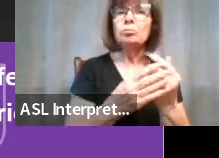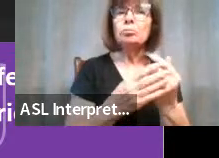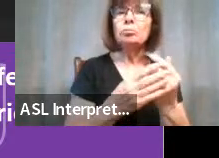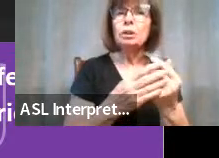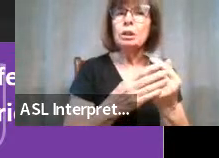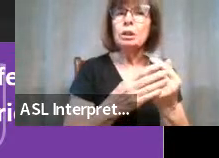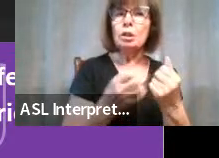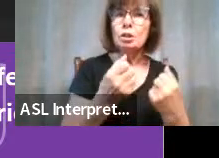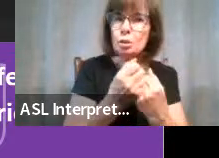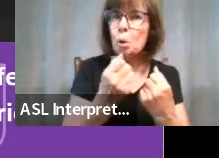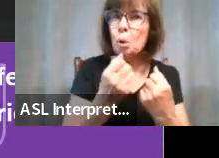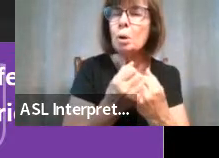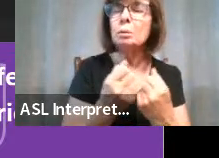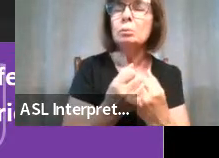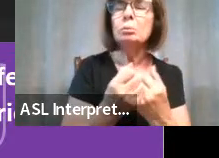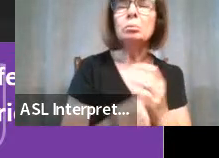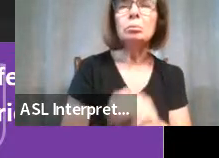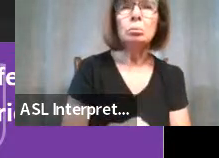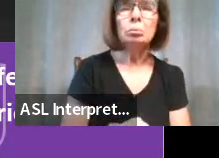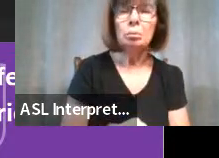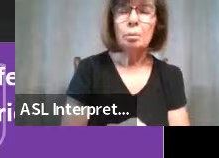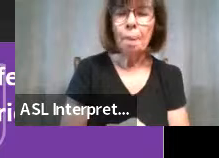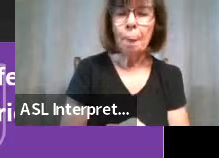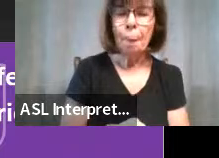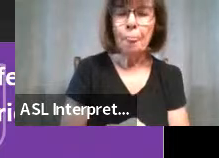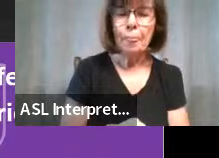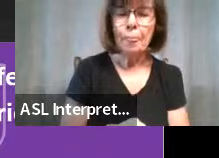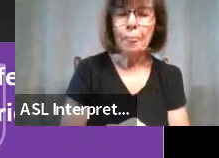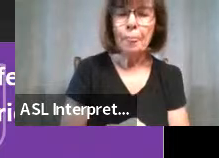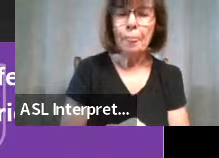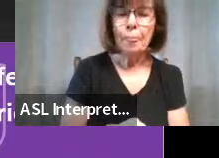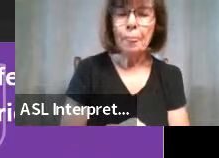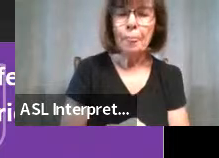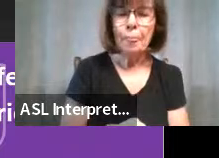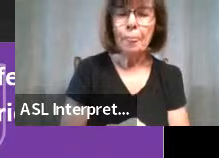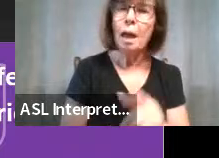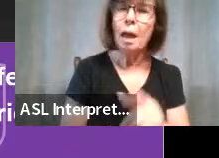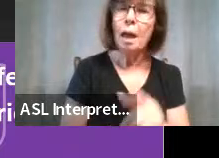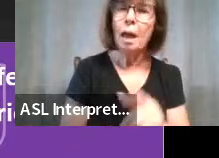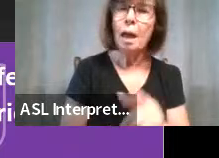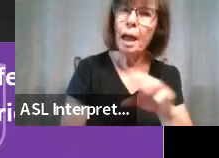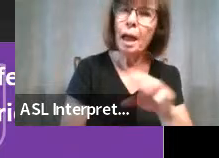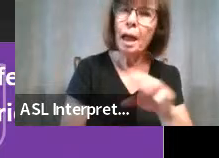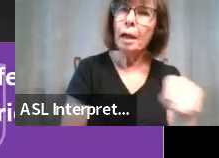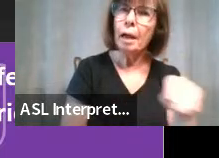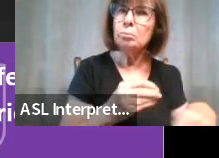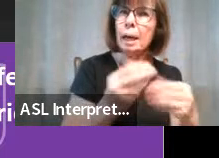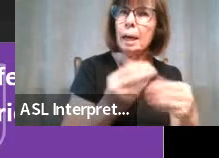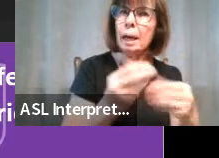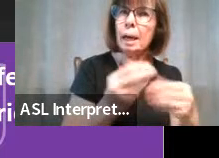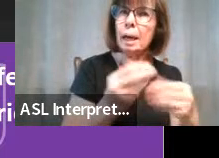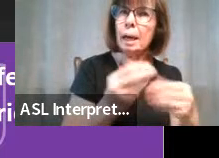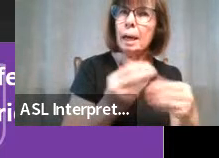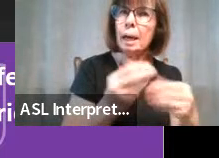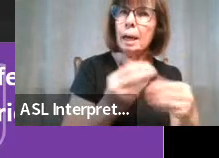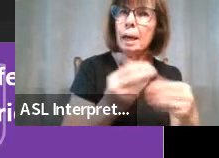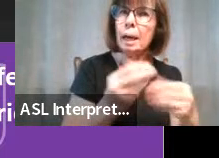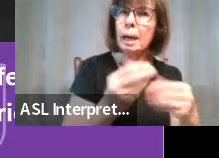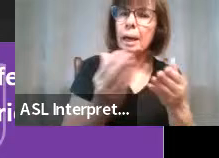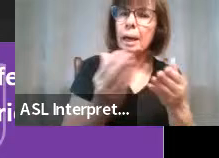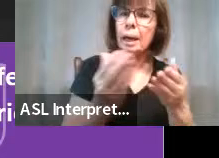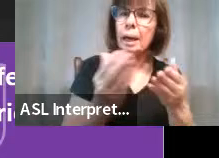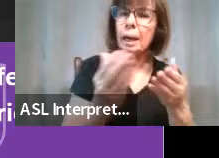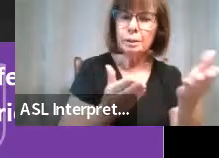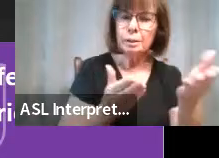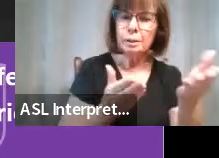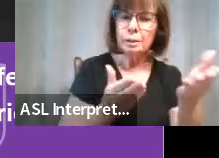mentioned earlier. That's for additional services at the pod. And then also engaging with trust leaders from the community. I mentioned it